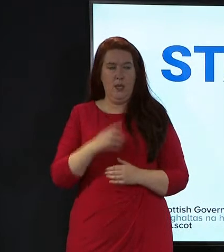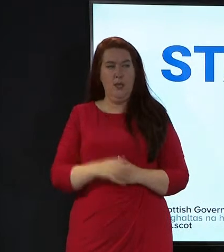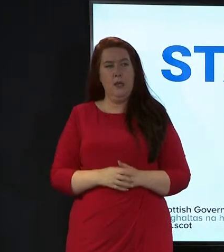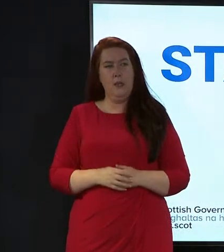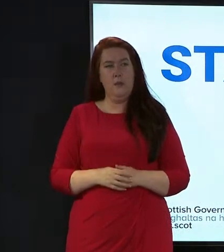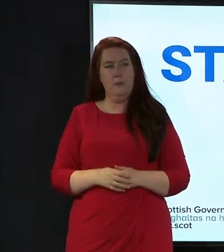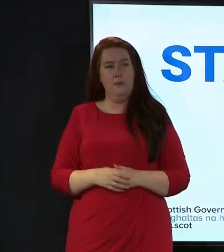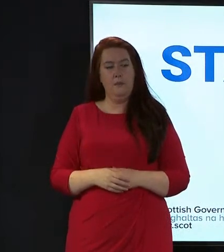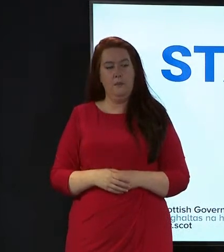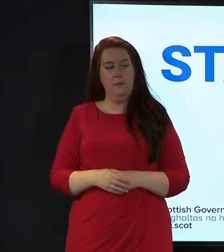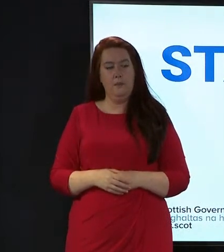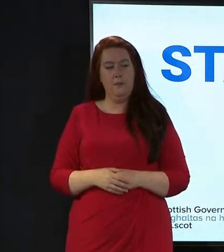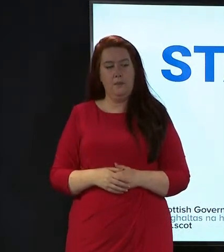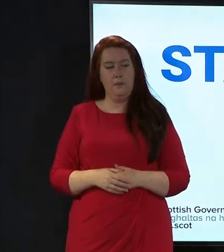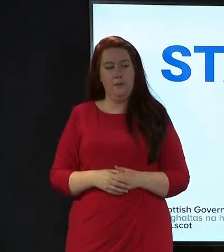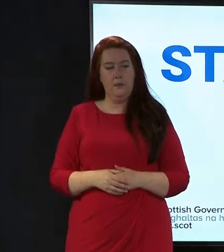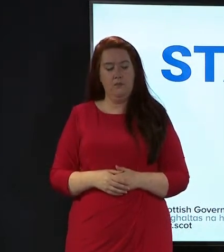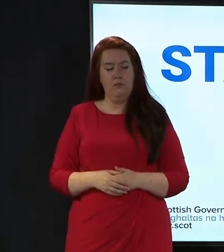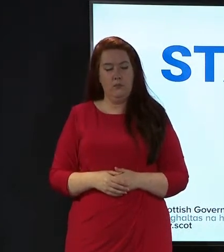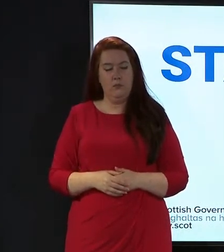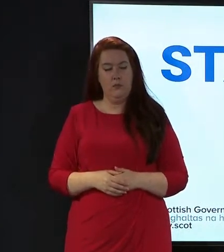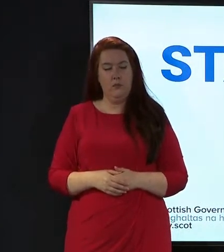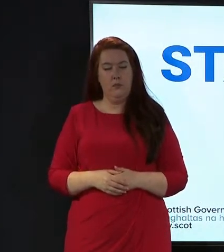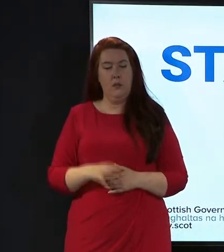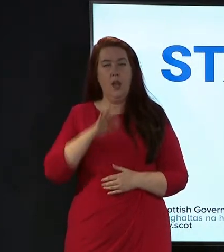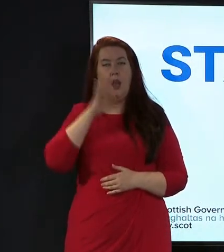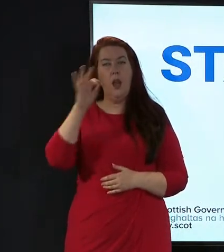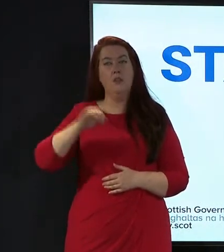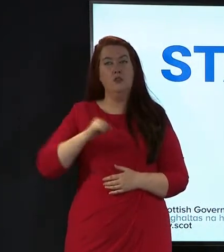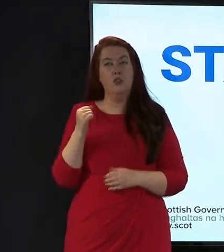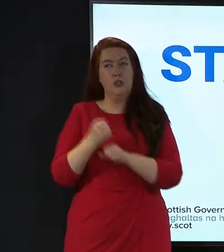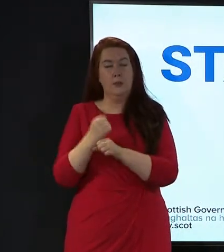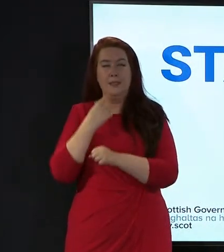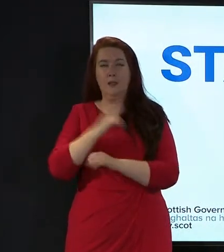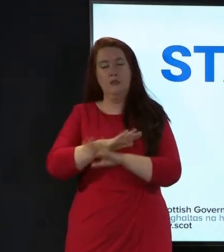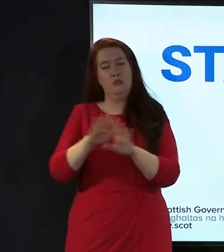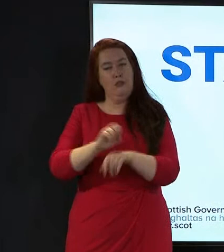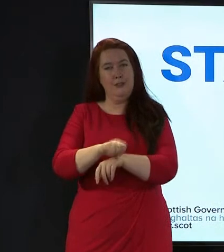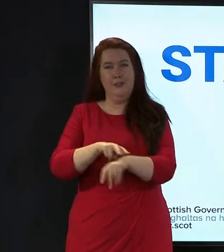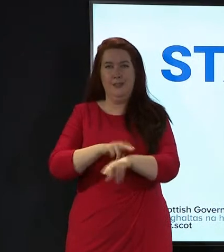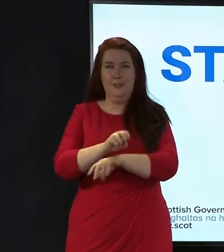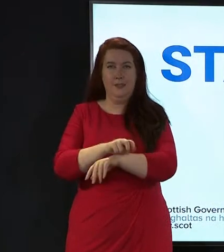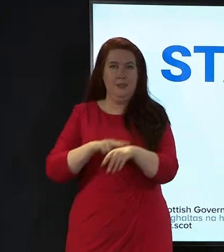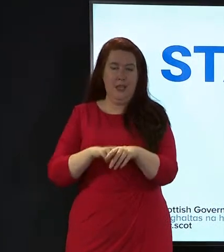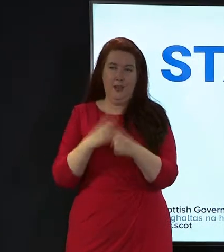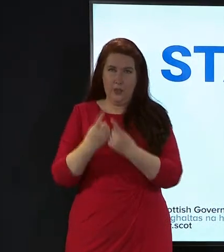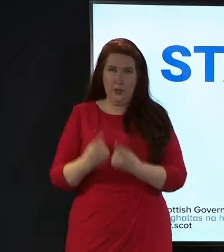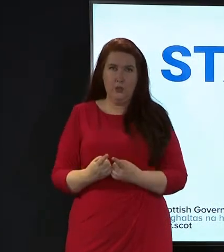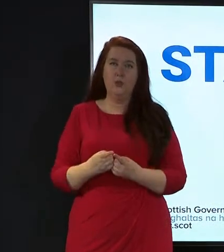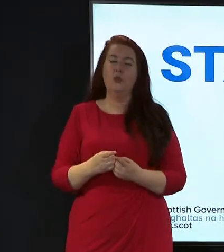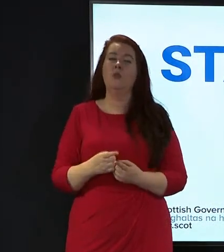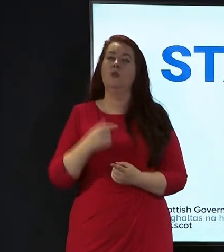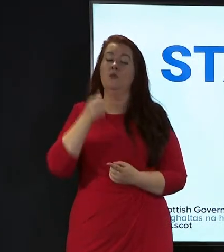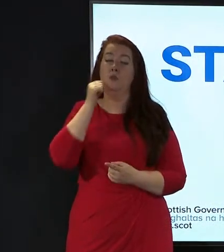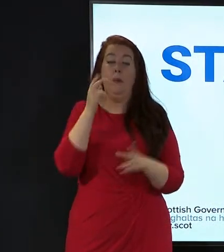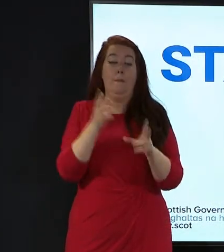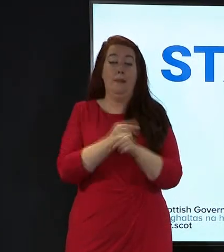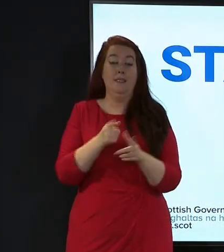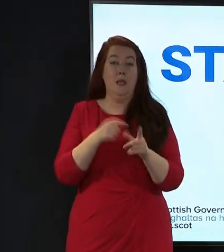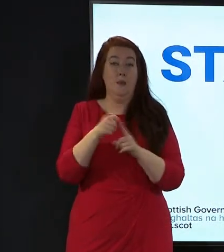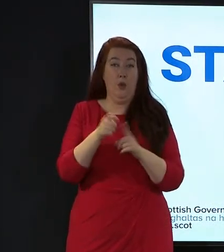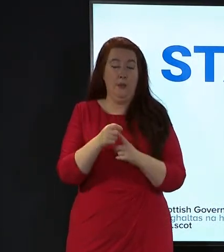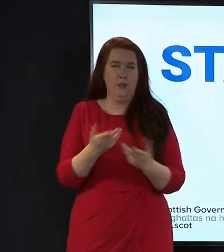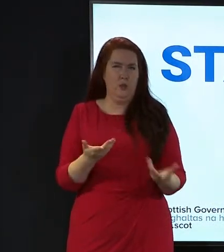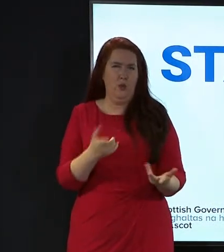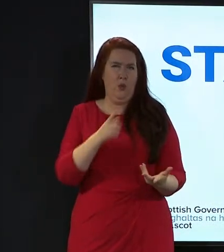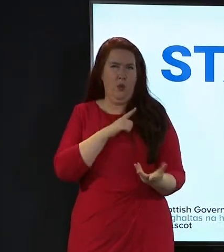I asked the Scottish Government, and they've told me the issue isn't staffing shortages. You said yourself missed appointments aren't higher in Scotland. So I'm just wondering, what